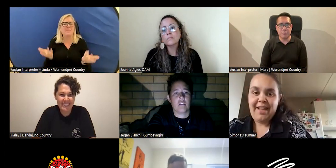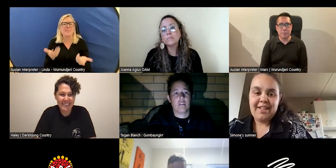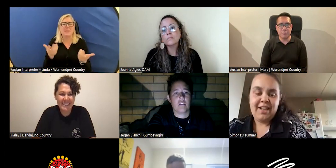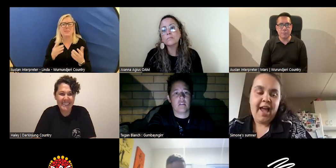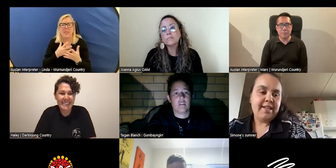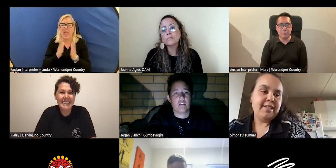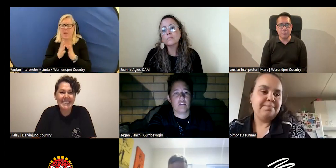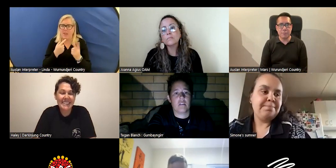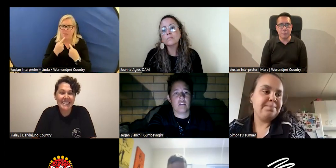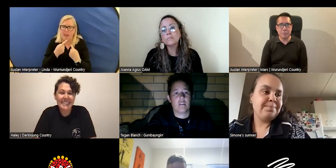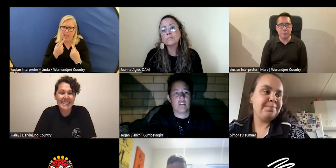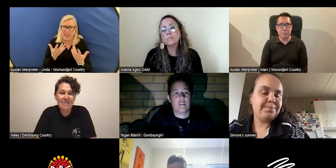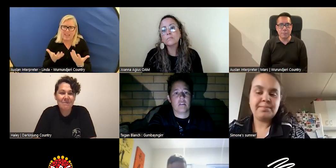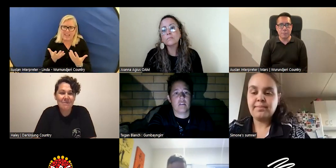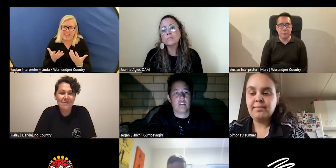it?